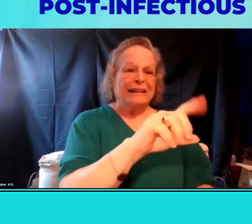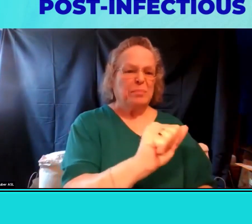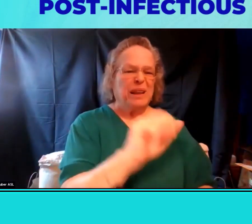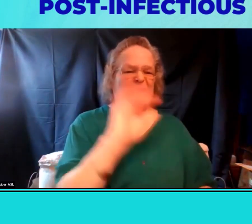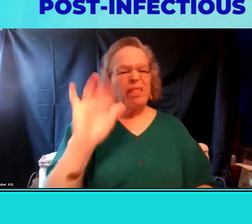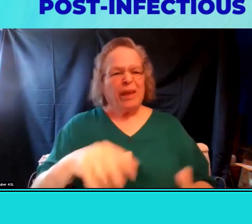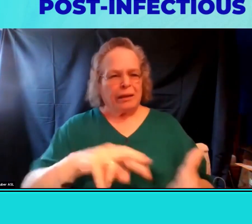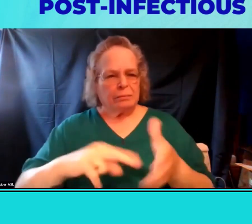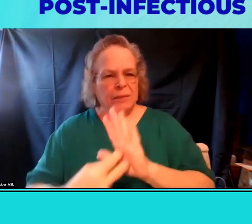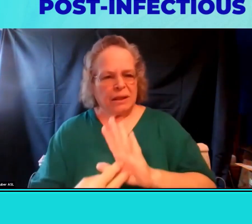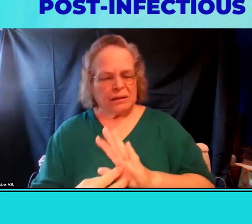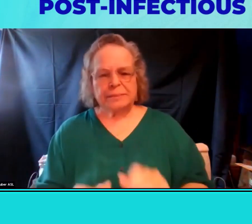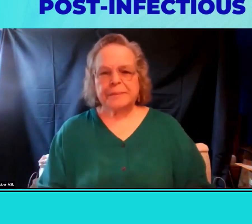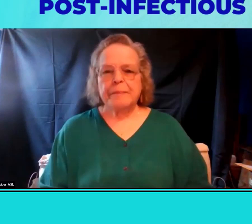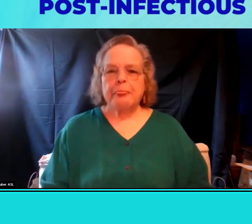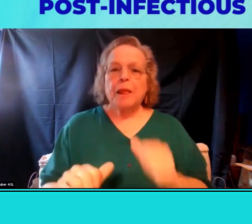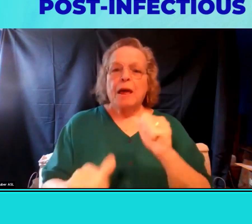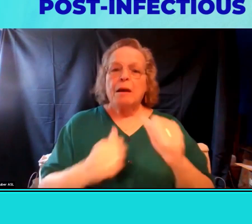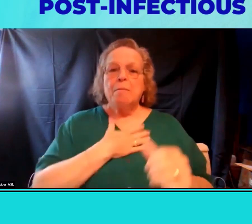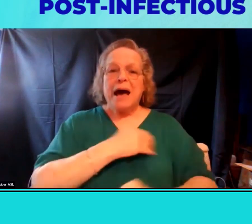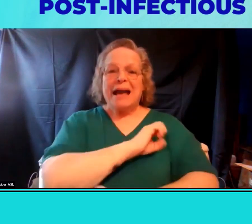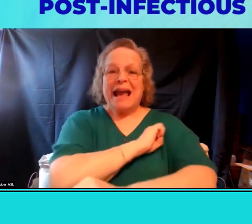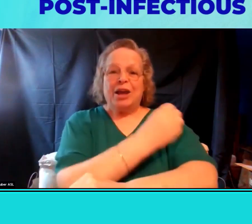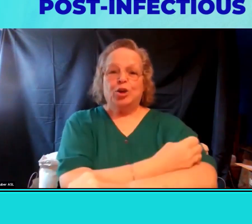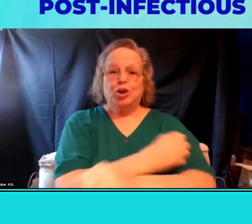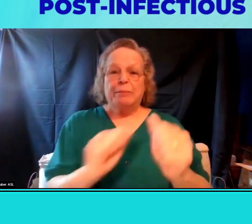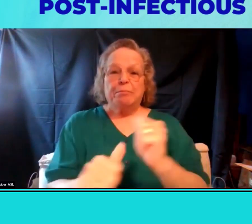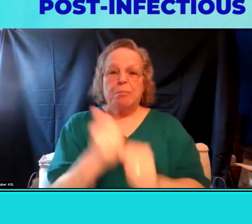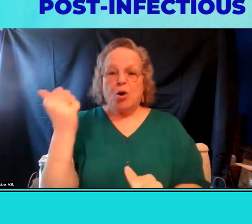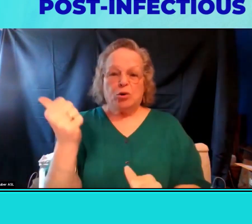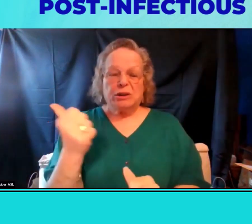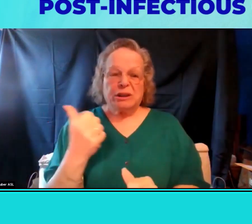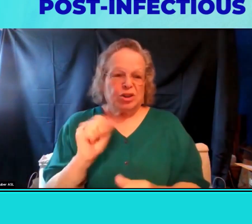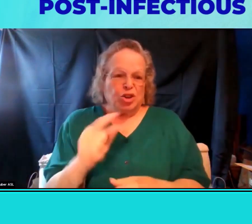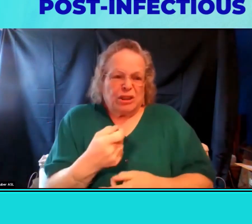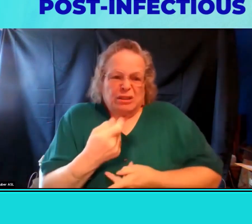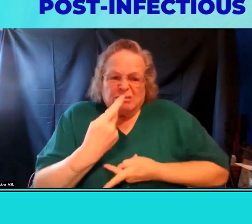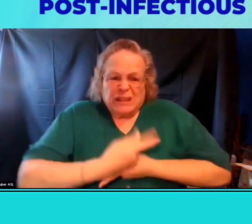of my energy is spent just physically caring for myself.